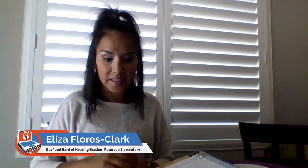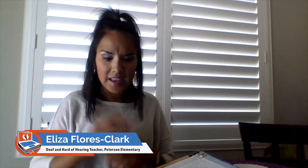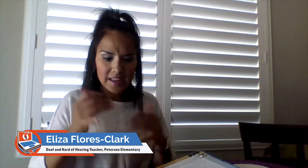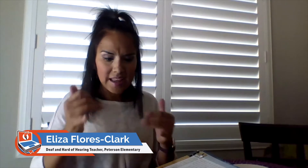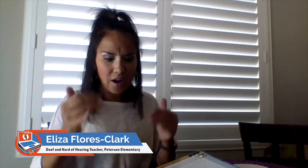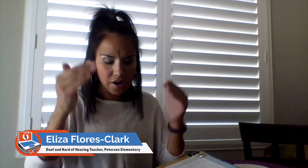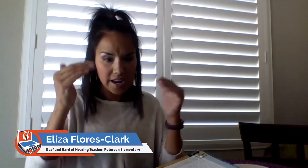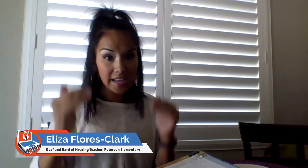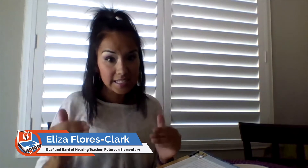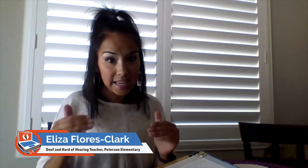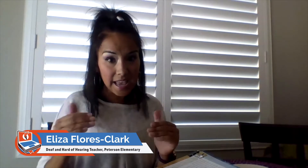Now our next,